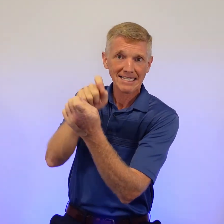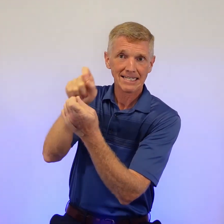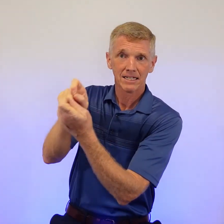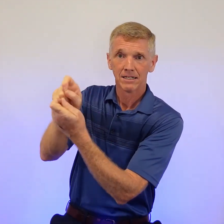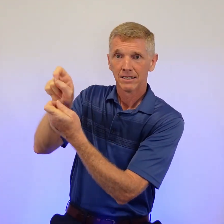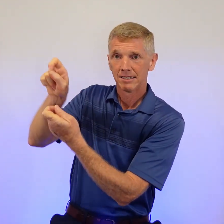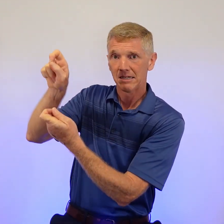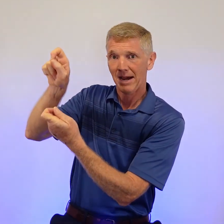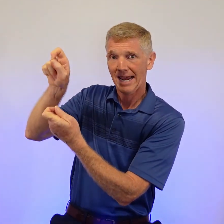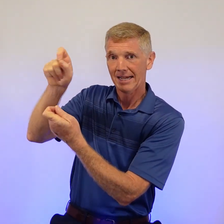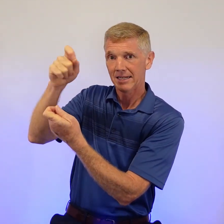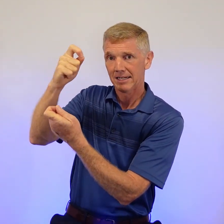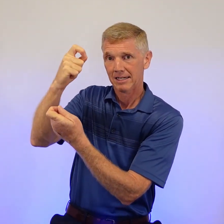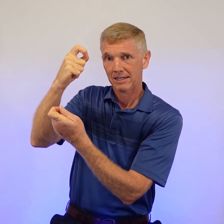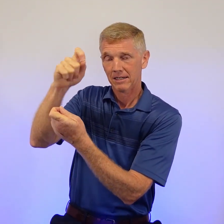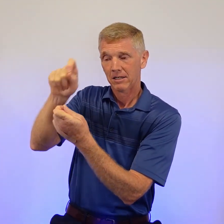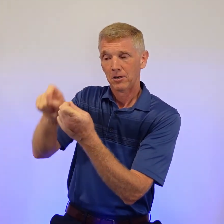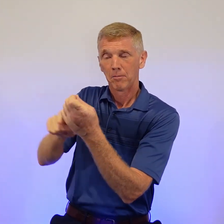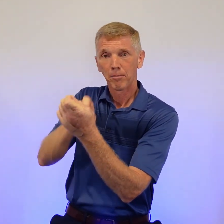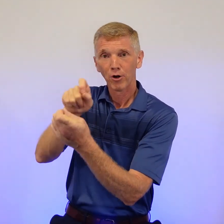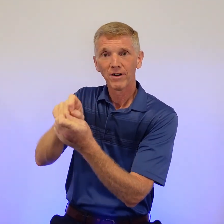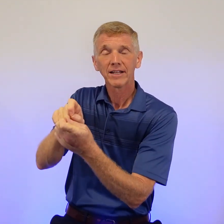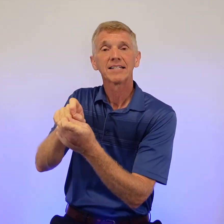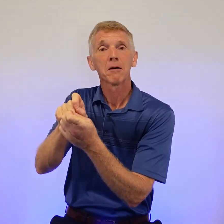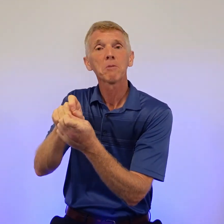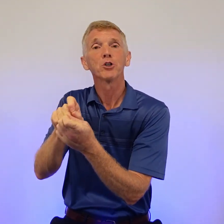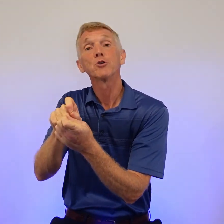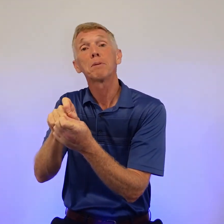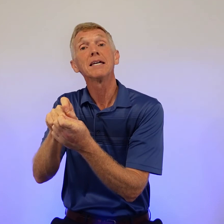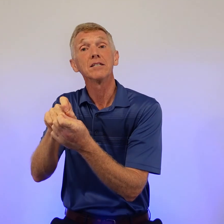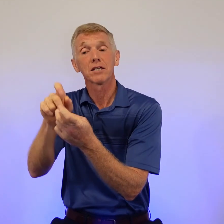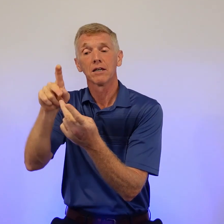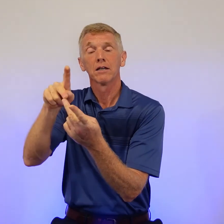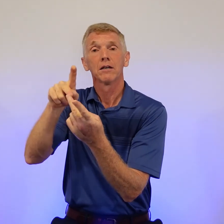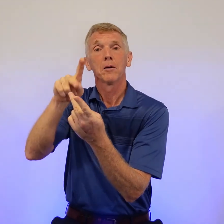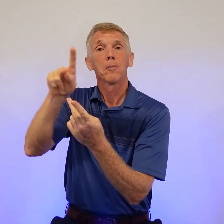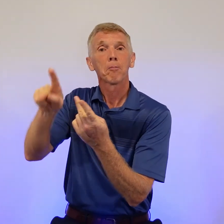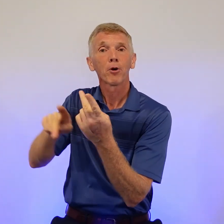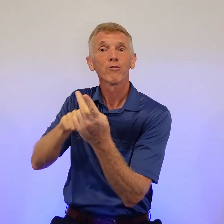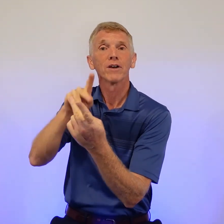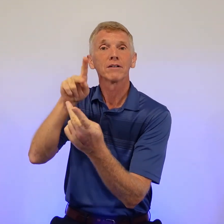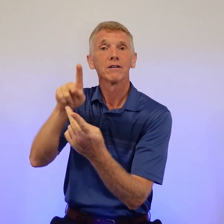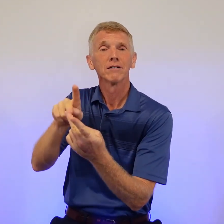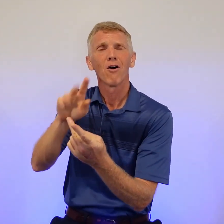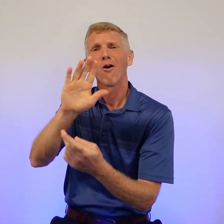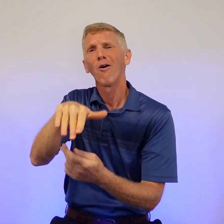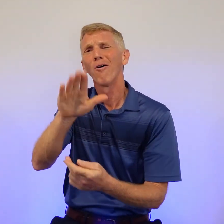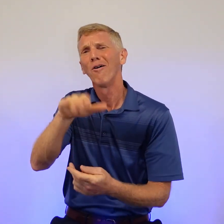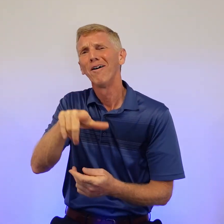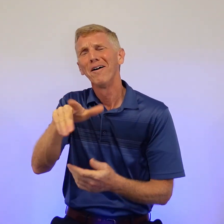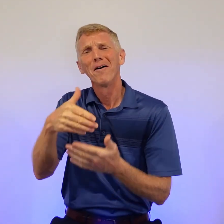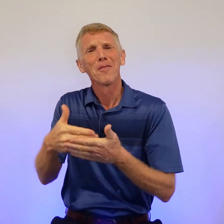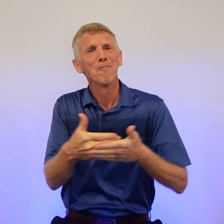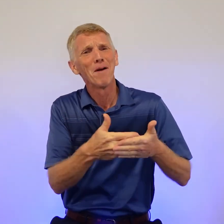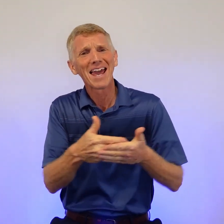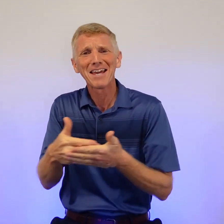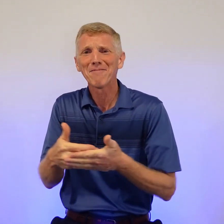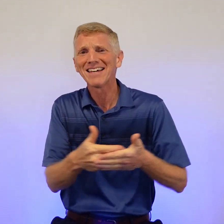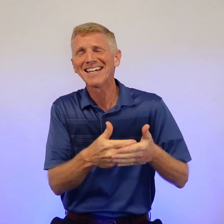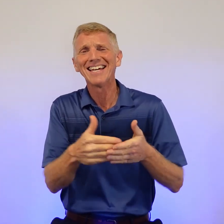this. See my hand? Perfect, and some people use P's. Perfect. Oh, the baby